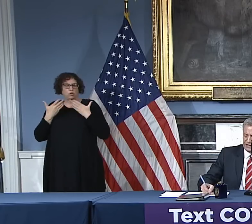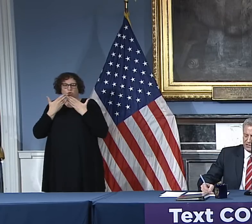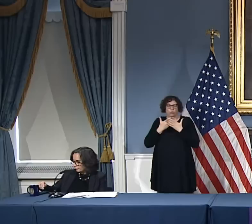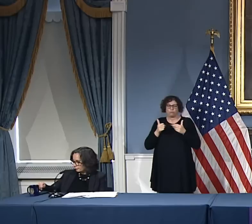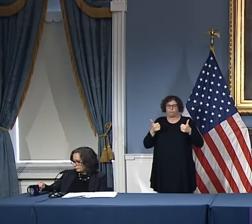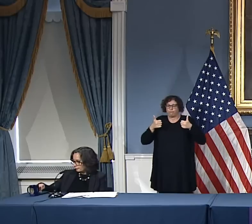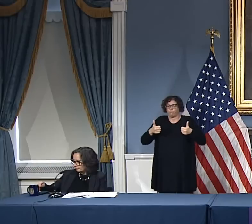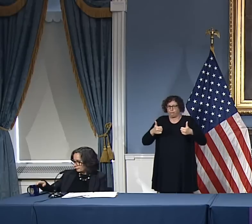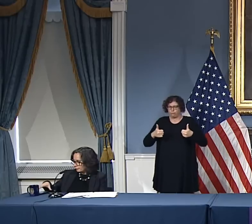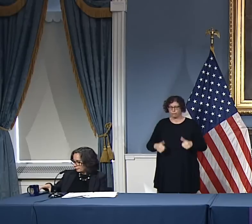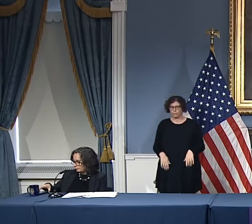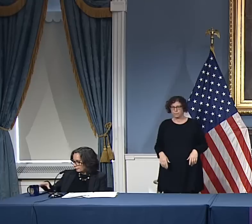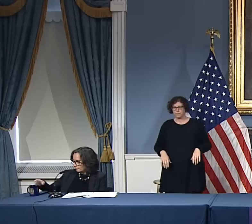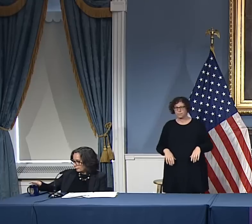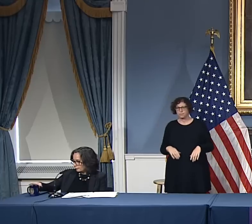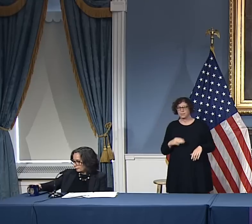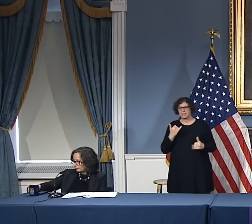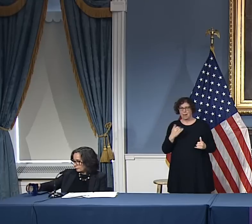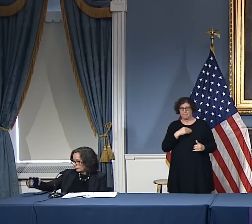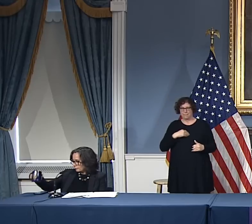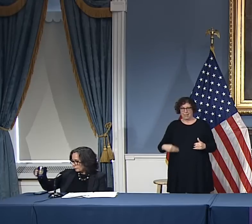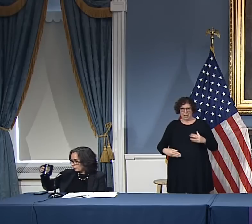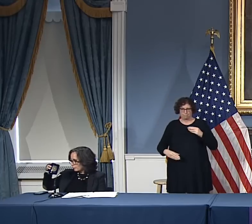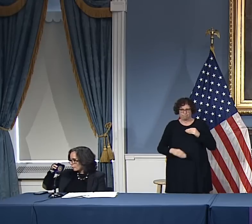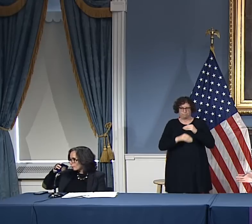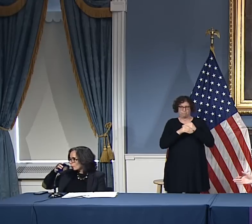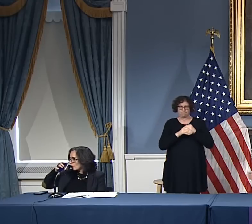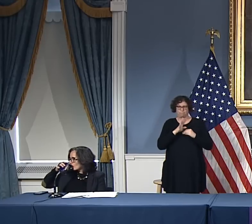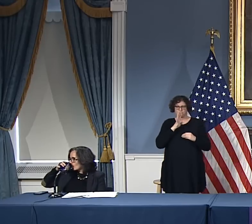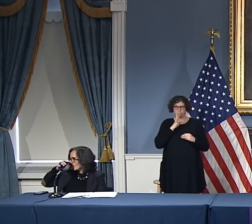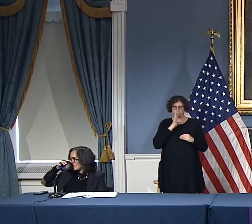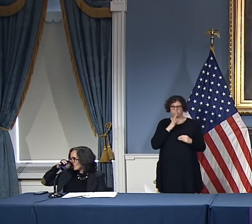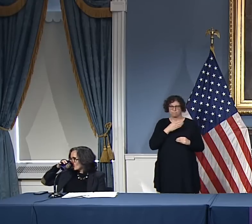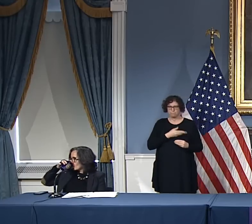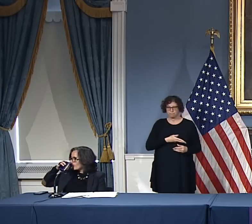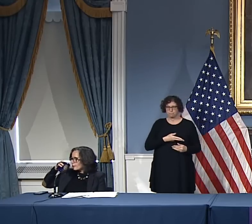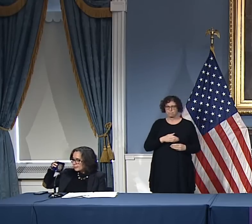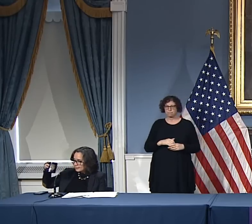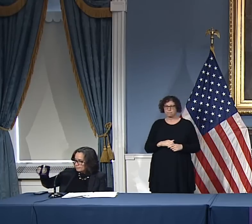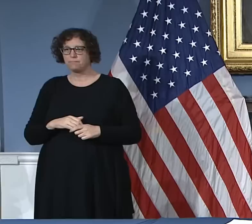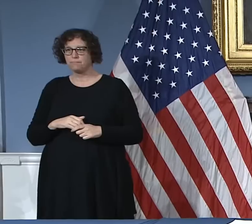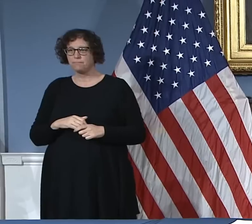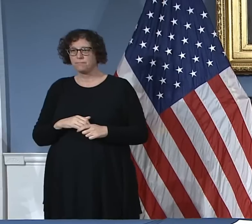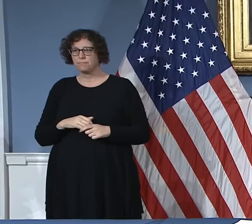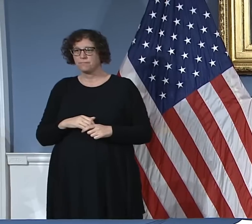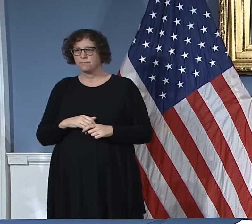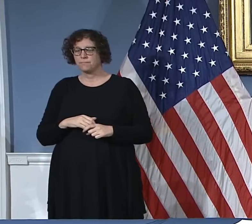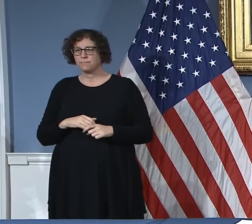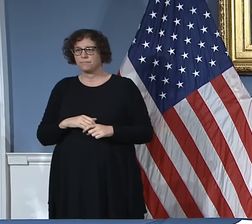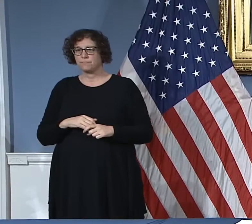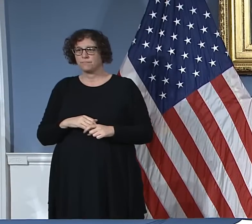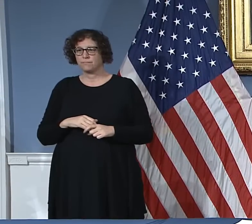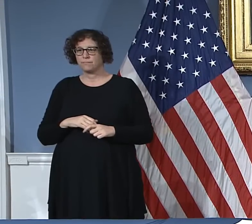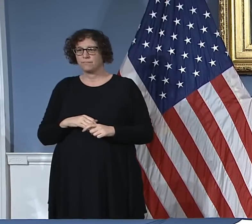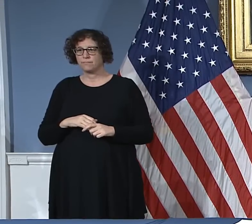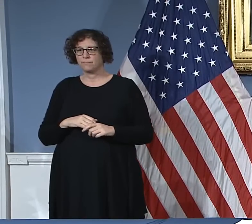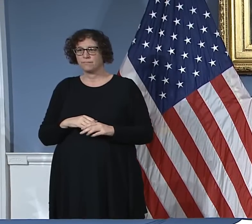Ashley follows on, I just want to say is, again, as we've heard from Dr. Barbeau, a